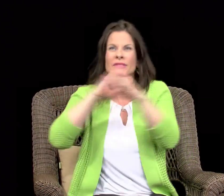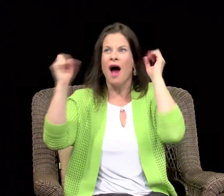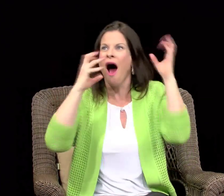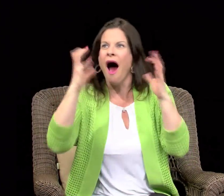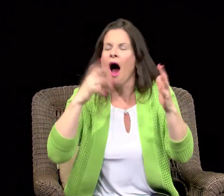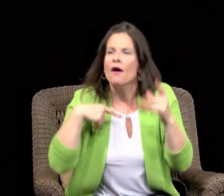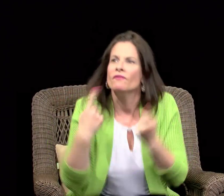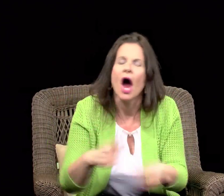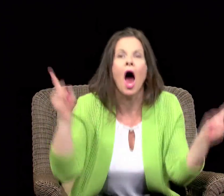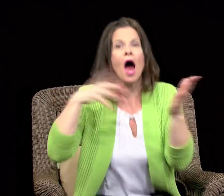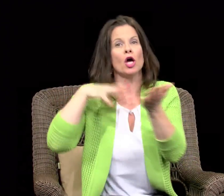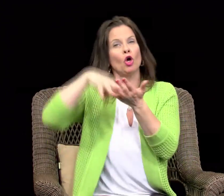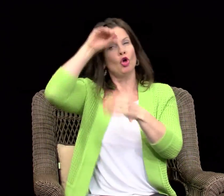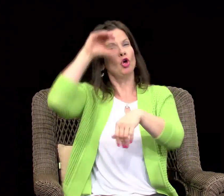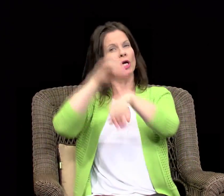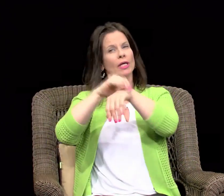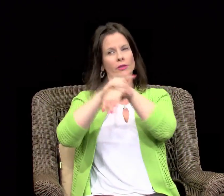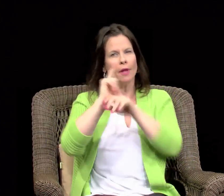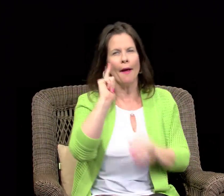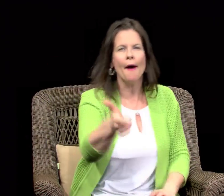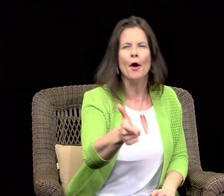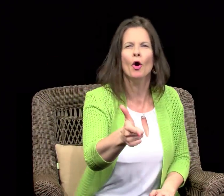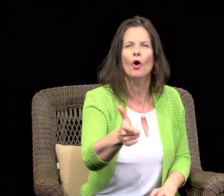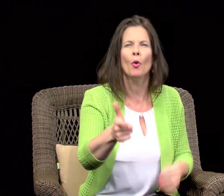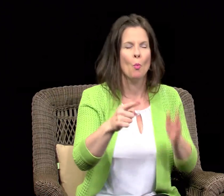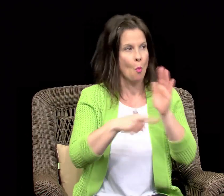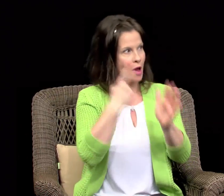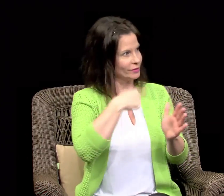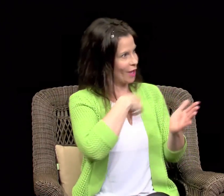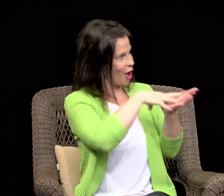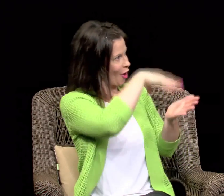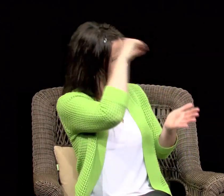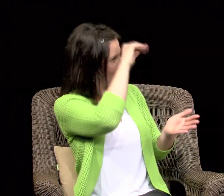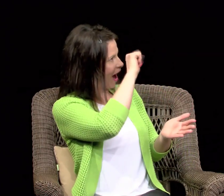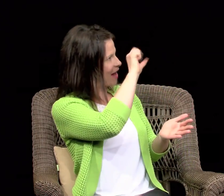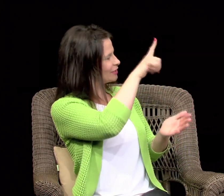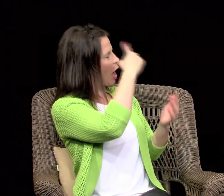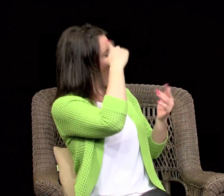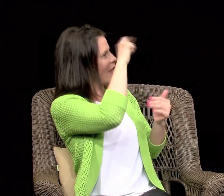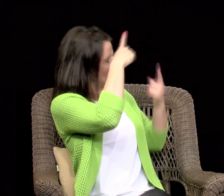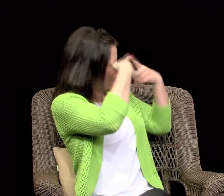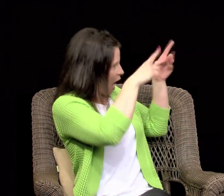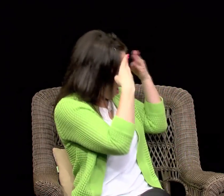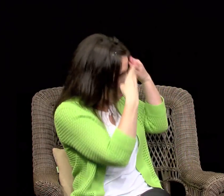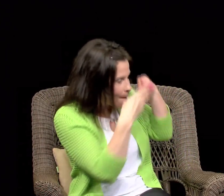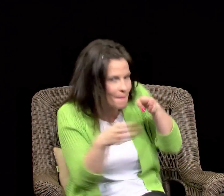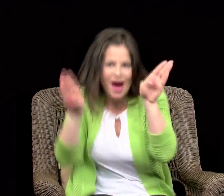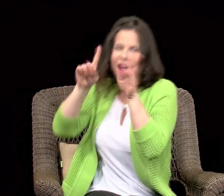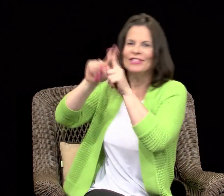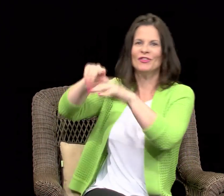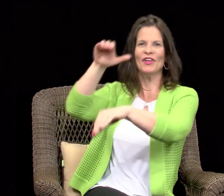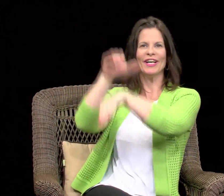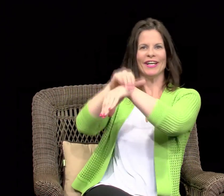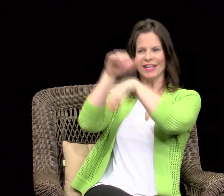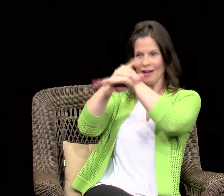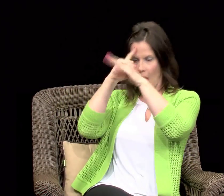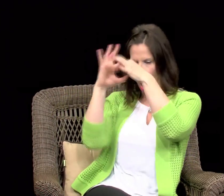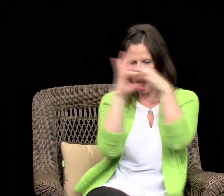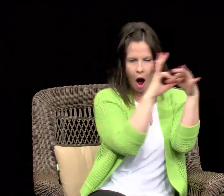finally, when I learned how to sign, I felt like I could really learn. I gathered a lot of information in that time, and I